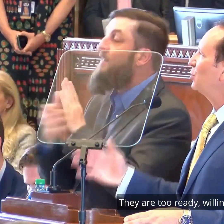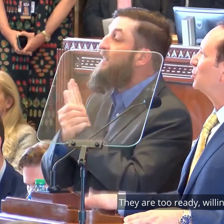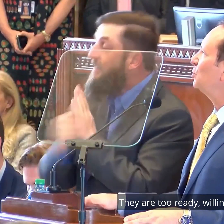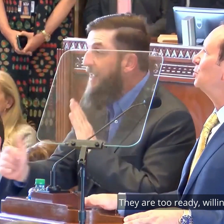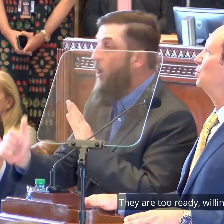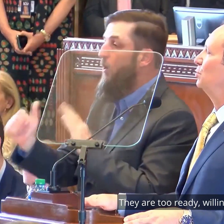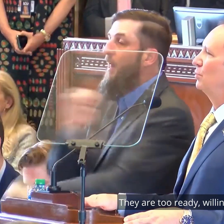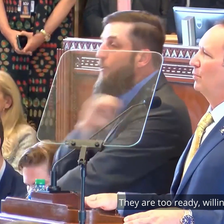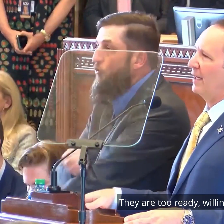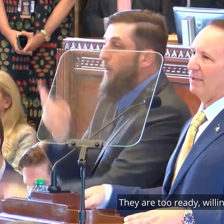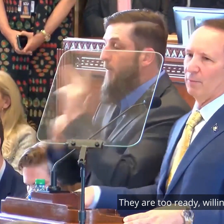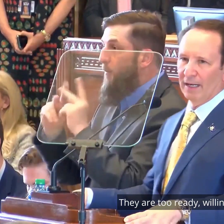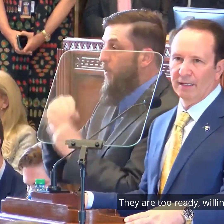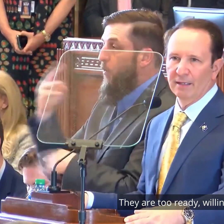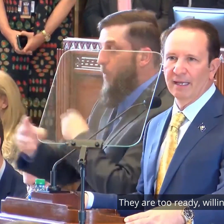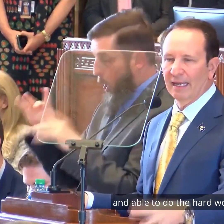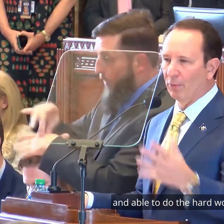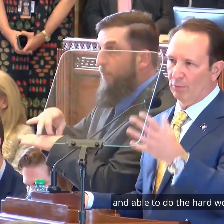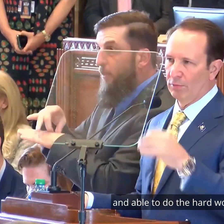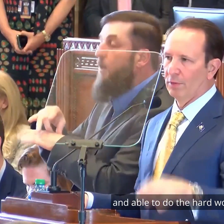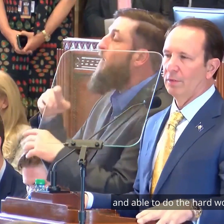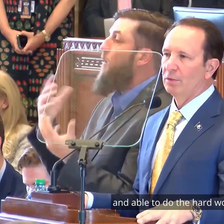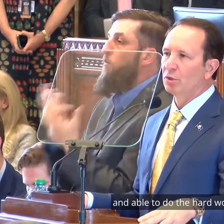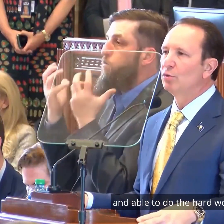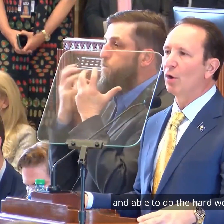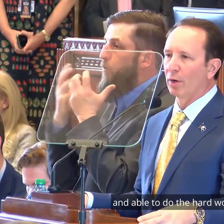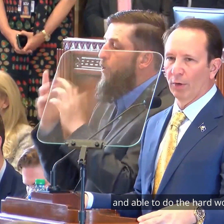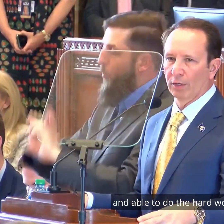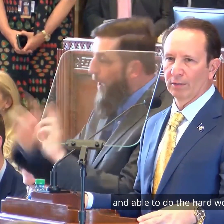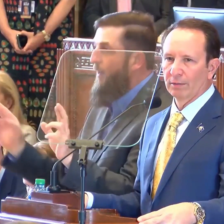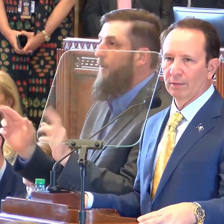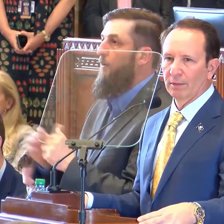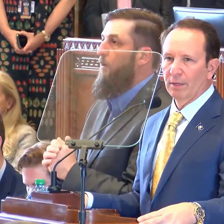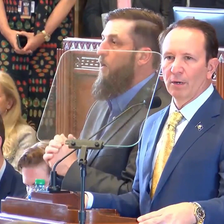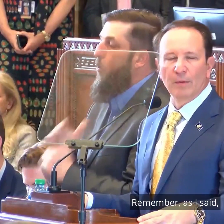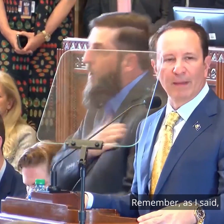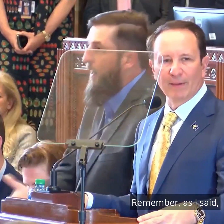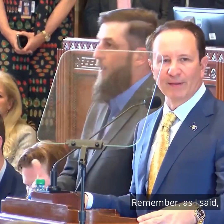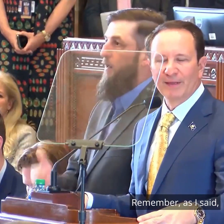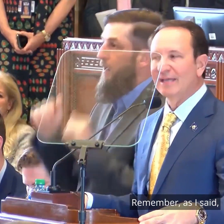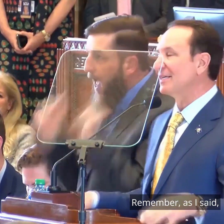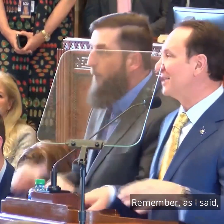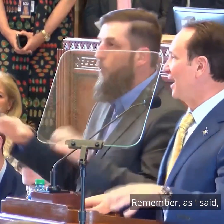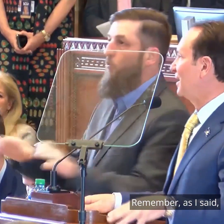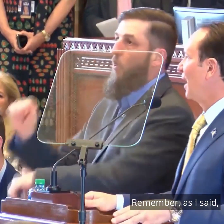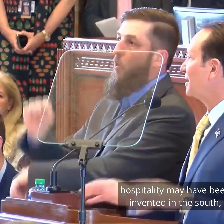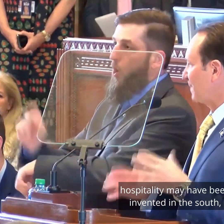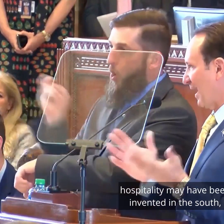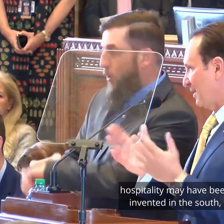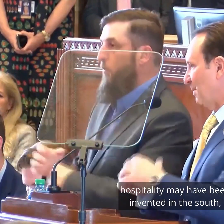They are too ready, willing, and able to do the hard work. Remember, as I